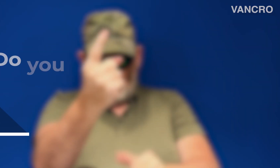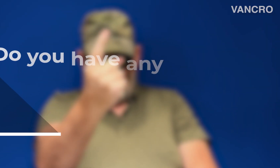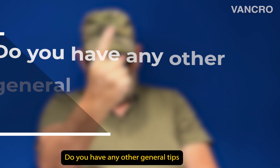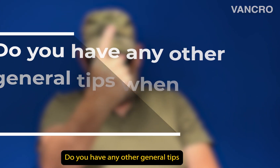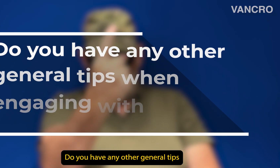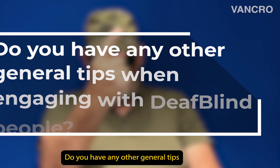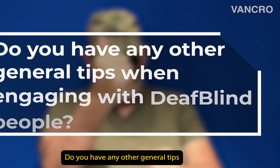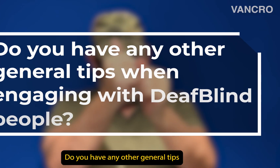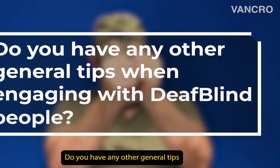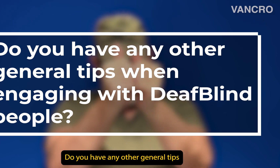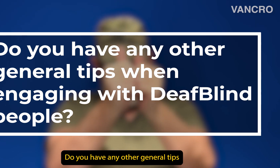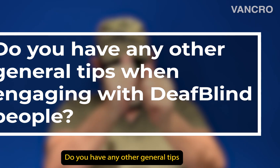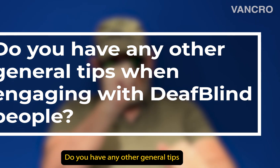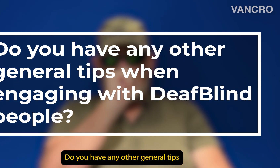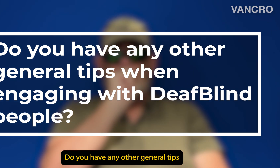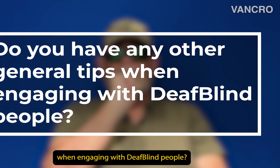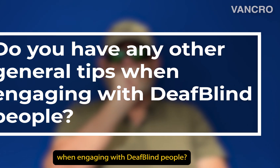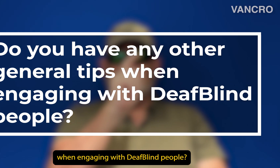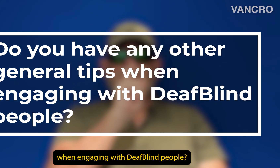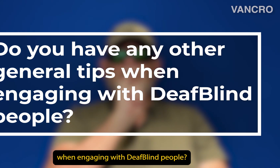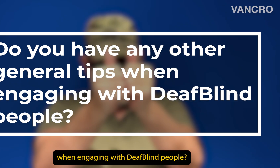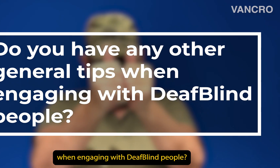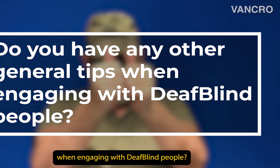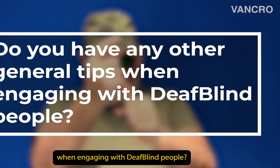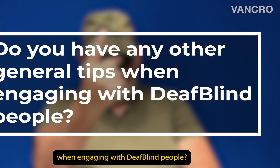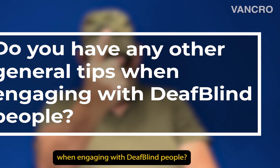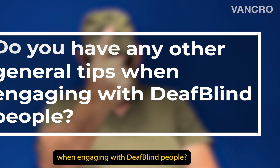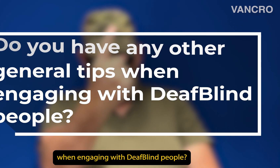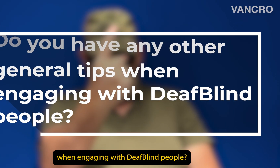Do you have any other general tips when engaging with deafblind people?